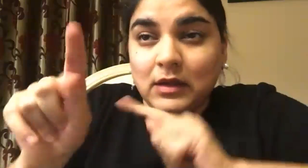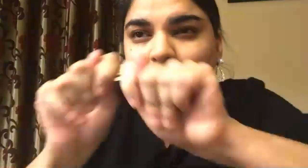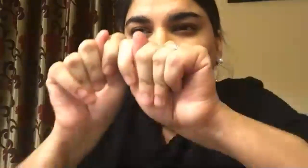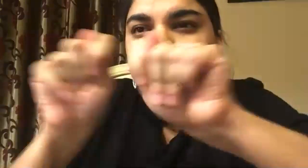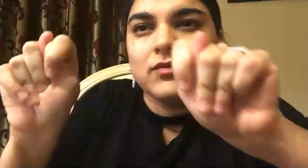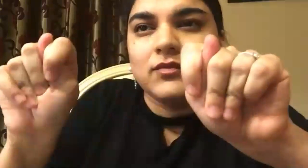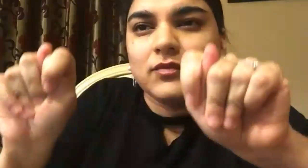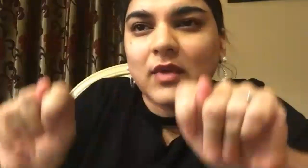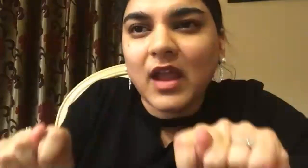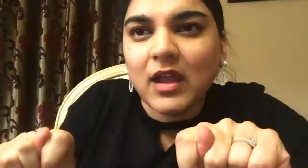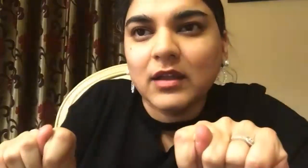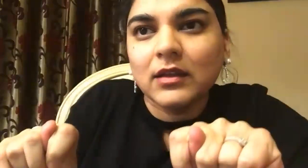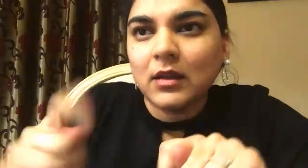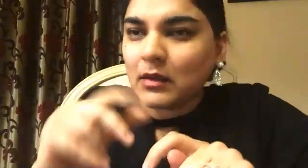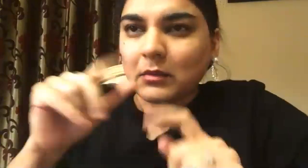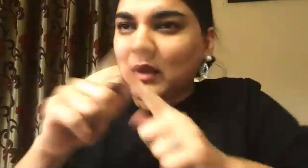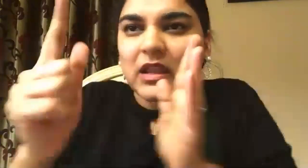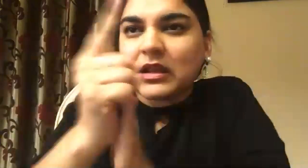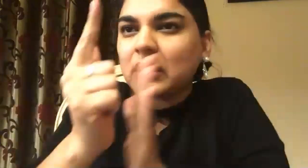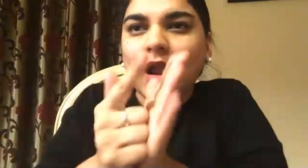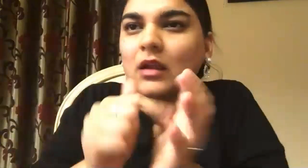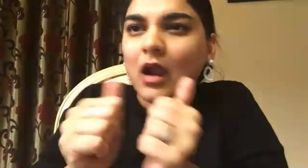access would be they need